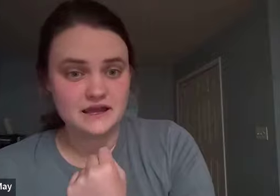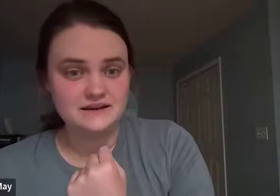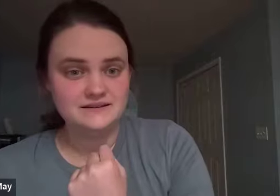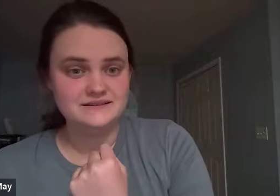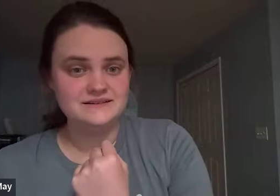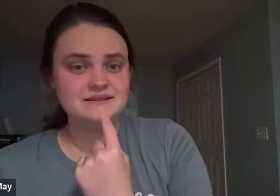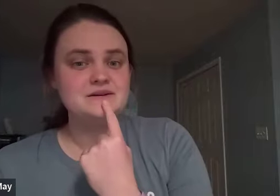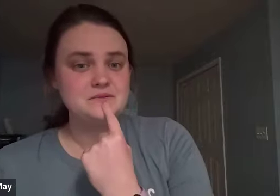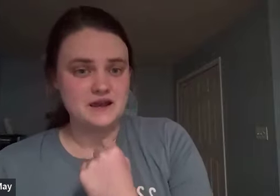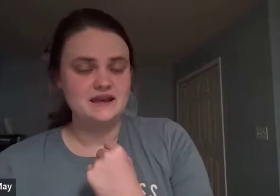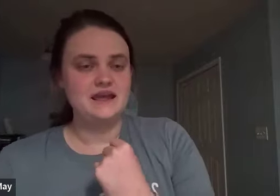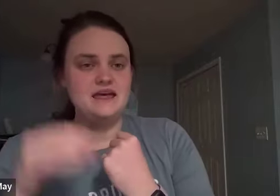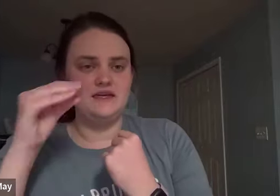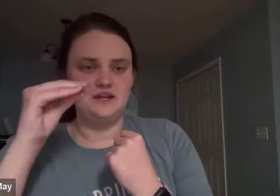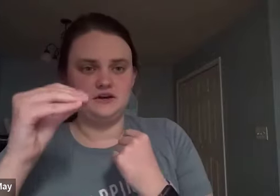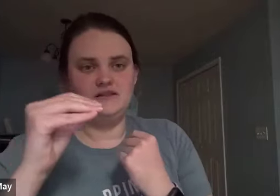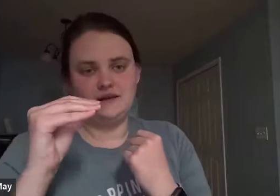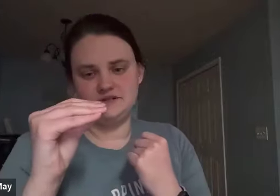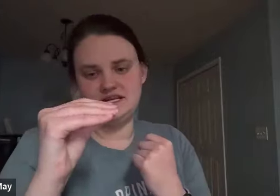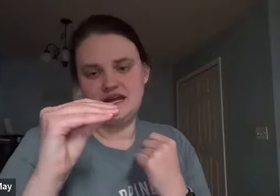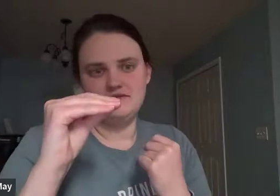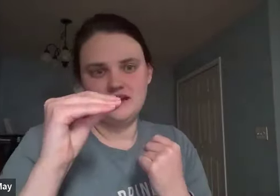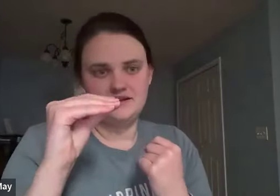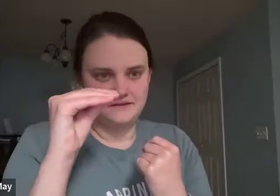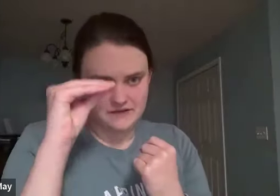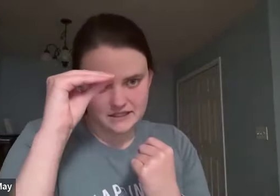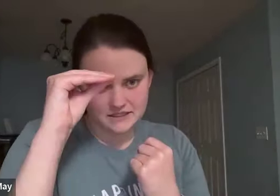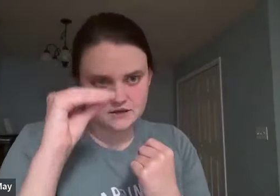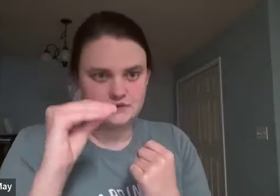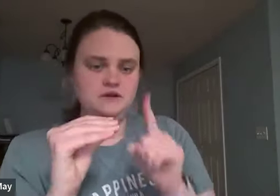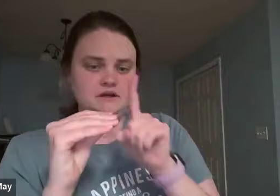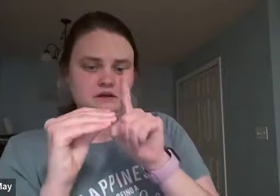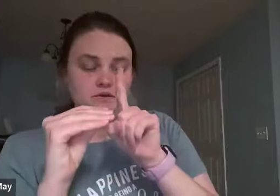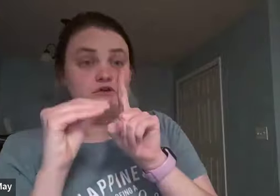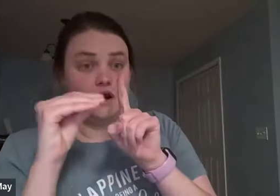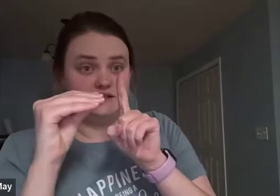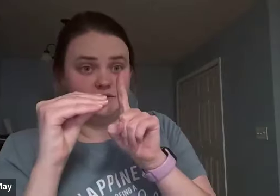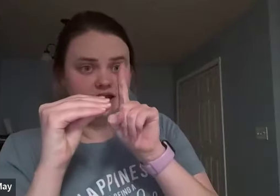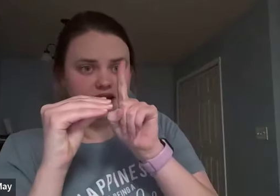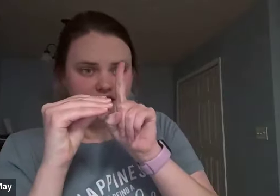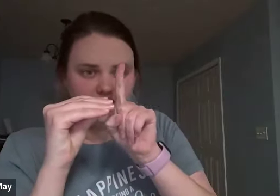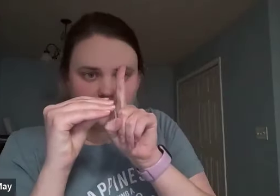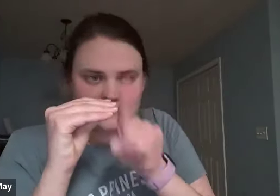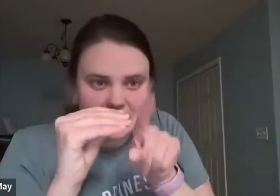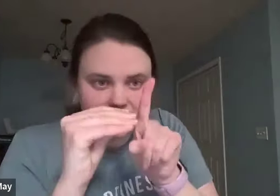red, red. And then you're going to like pretend to have that kind of like flattened O with your non-dominant. And then you go slice.